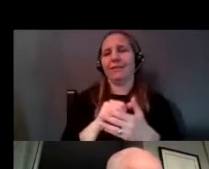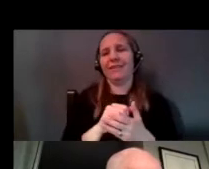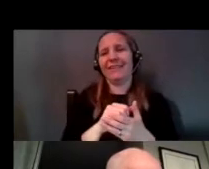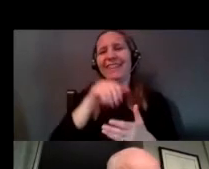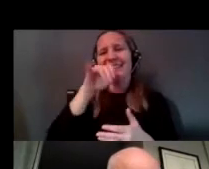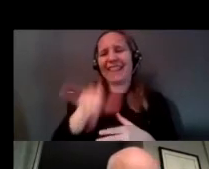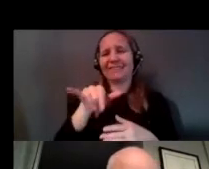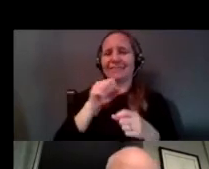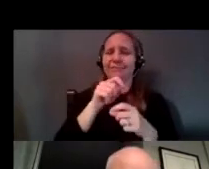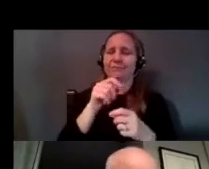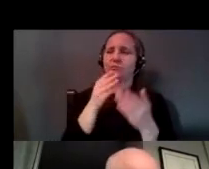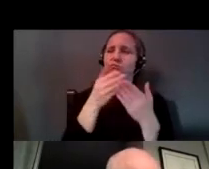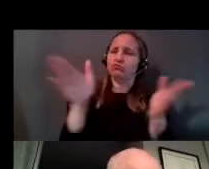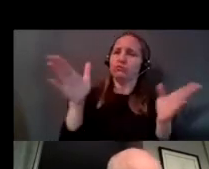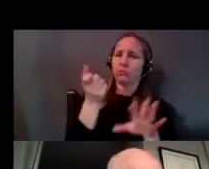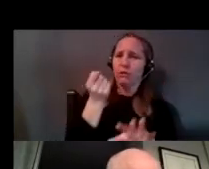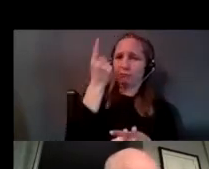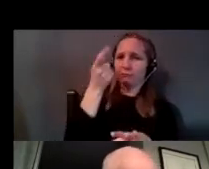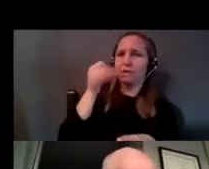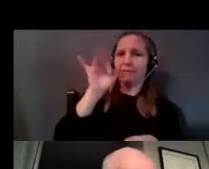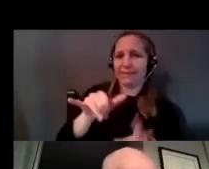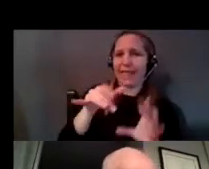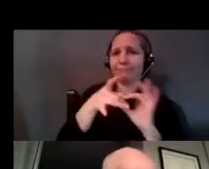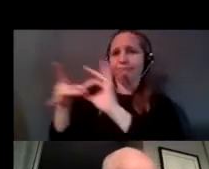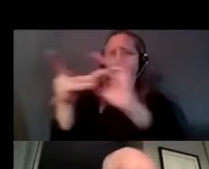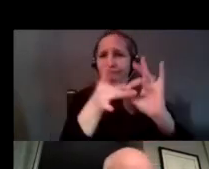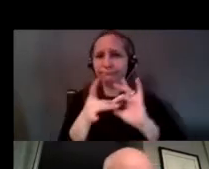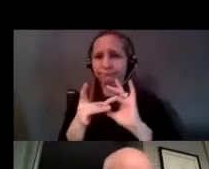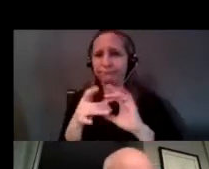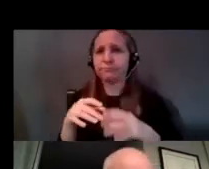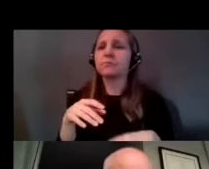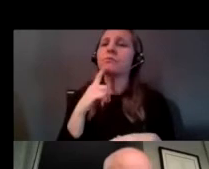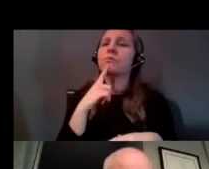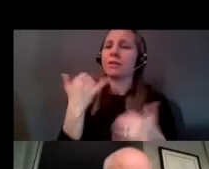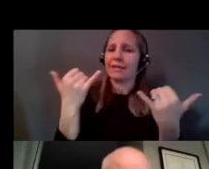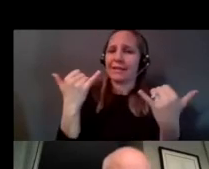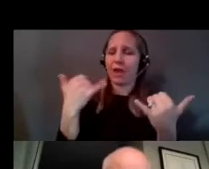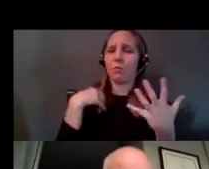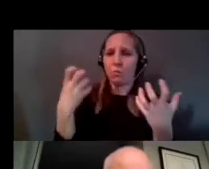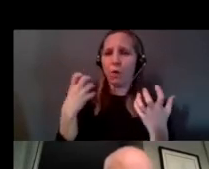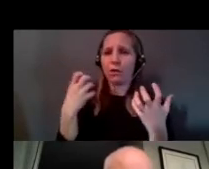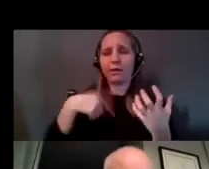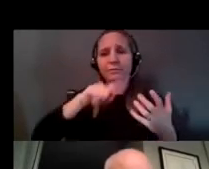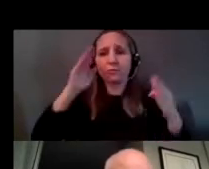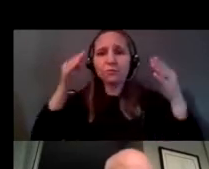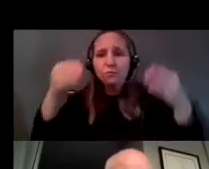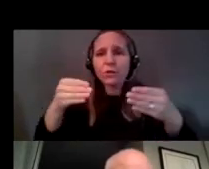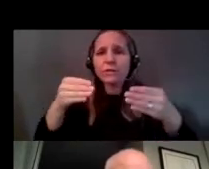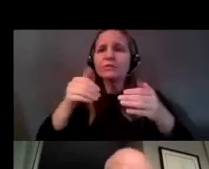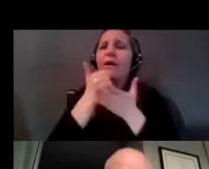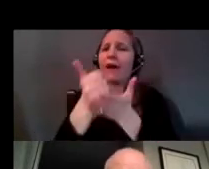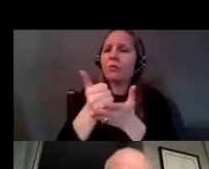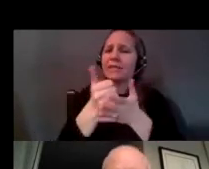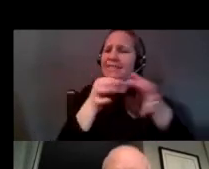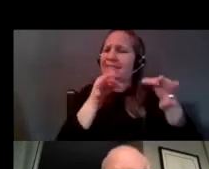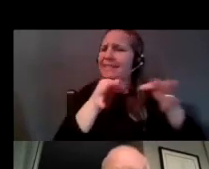cohesive element here, and we'd like to sort of keep that in focus and help define that through these various perspectives.